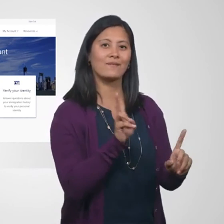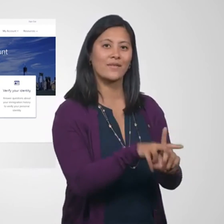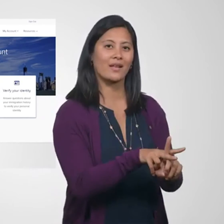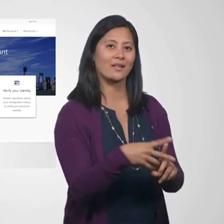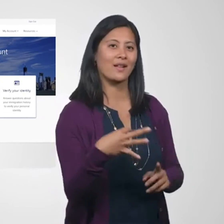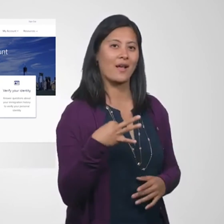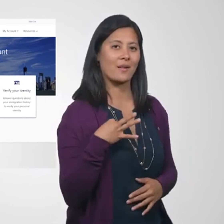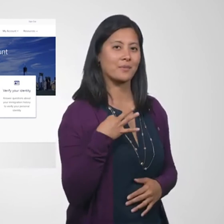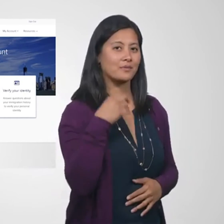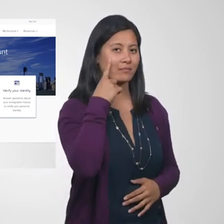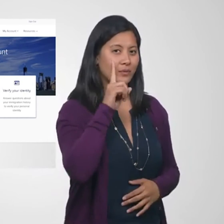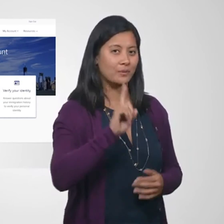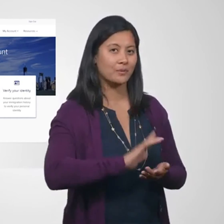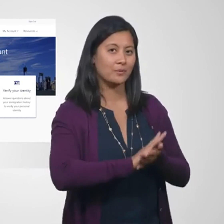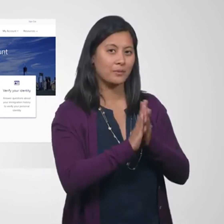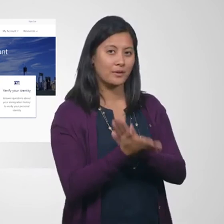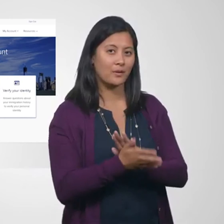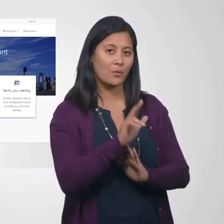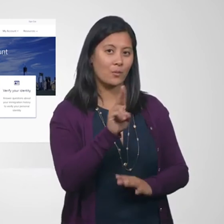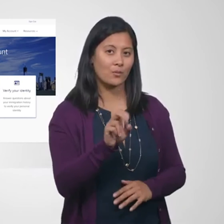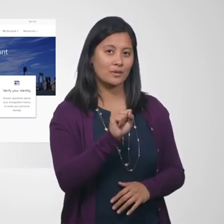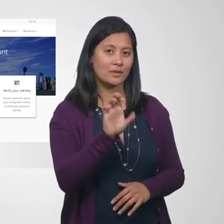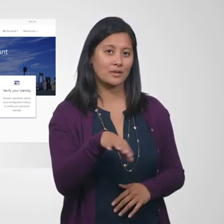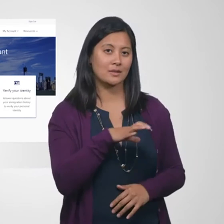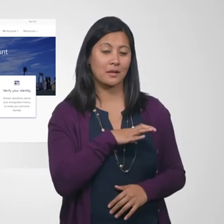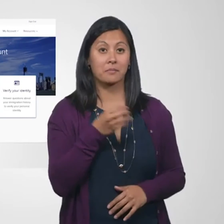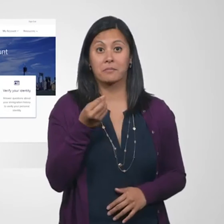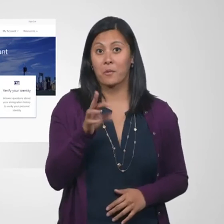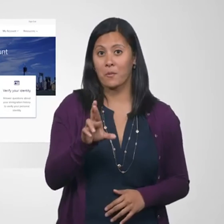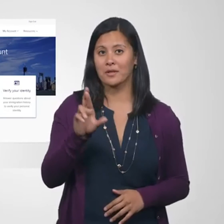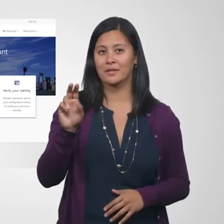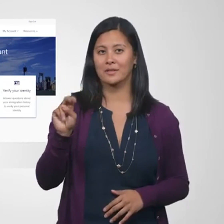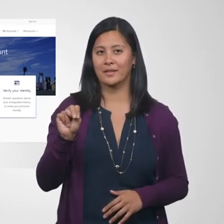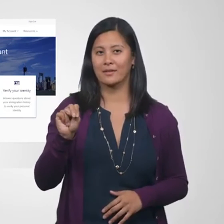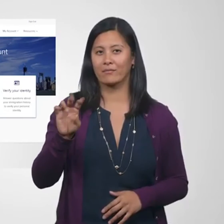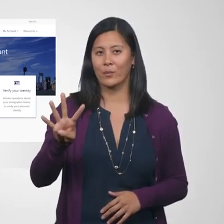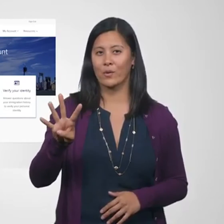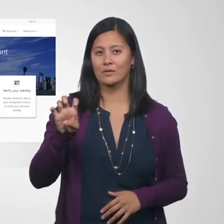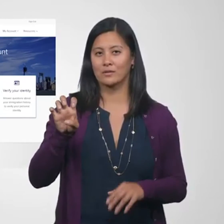you can file the application for naturalization, or N400.